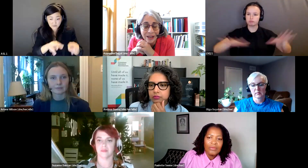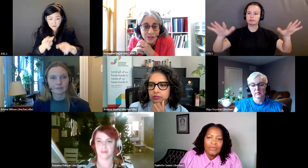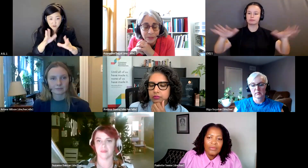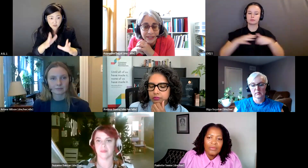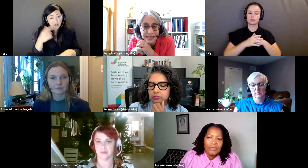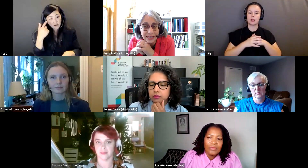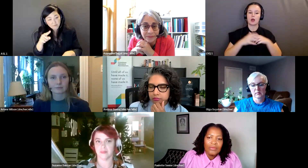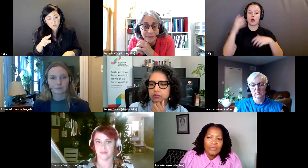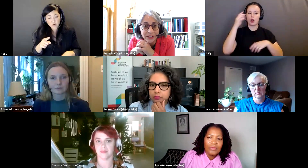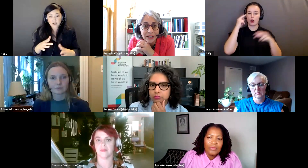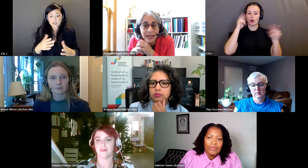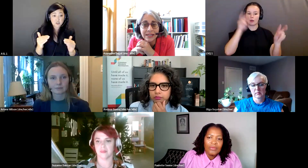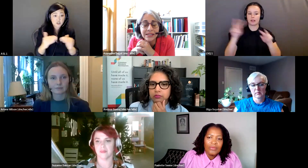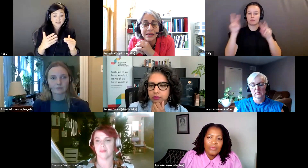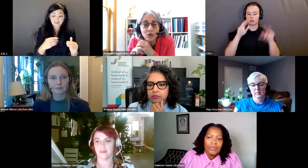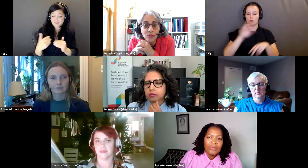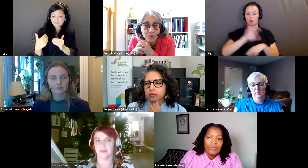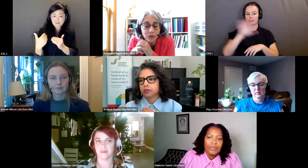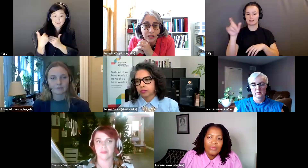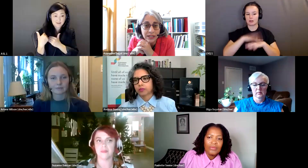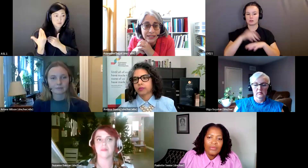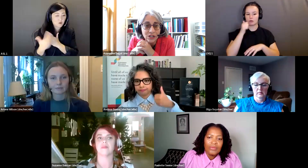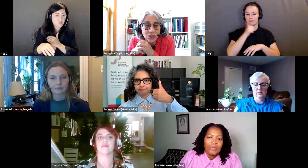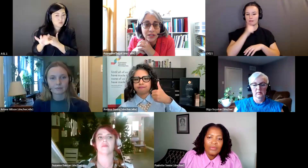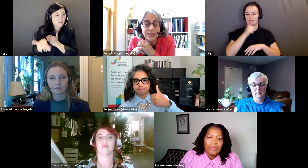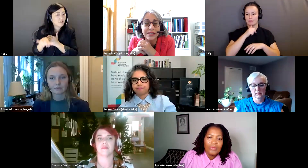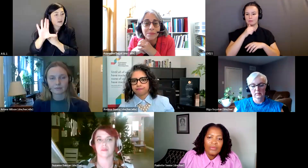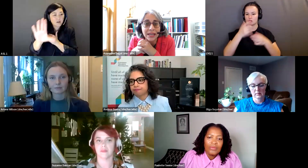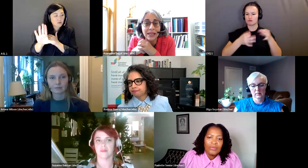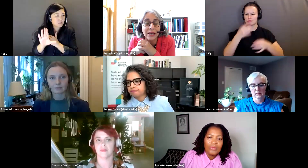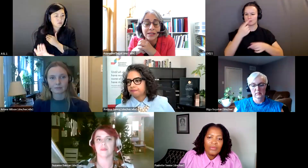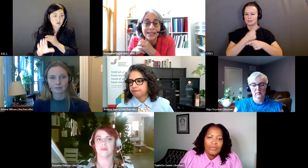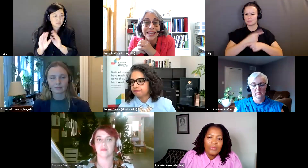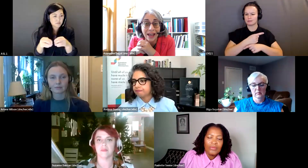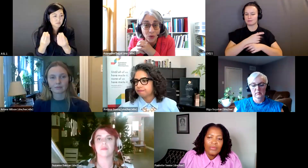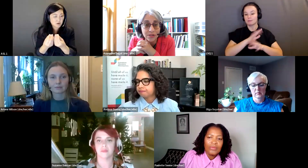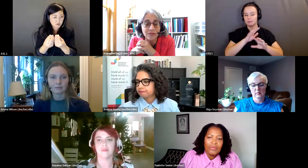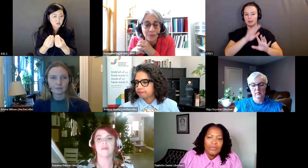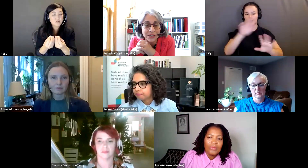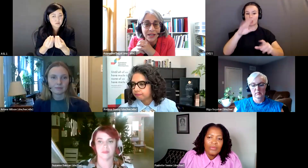and Accountability. It is an incredible organization that is making us